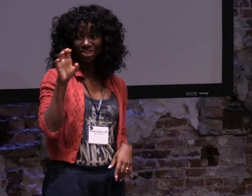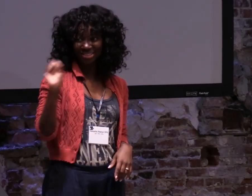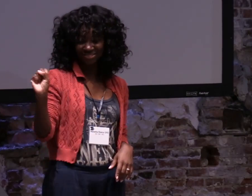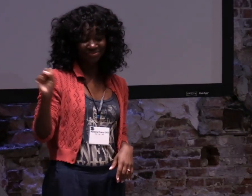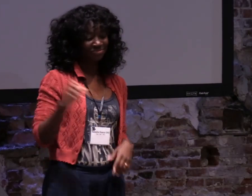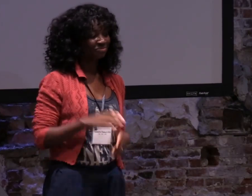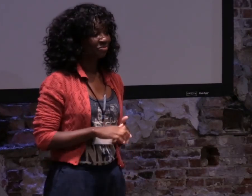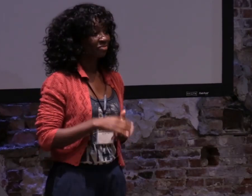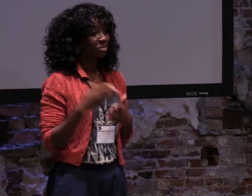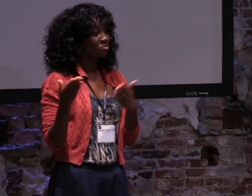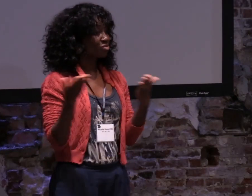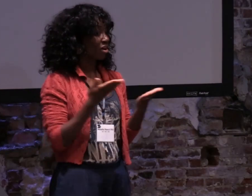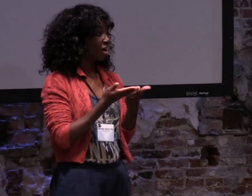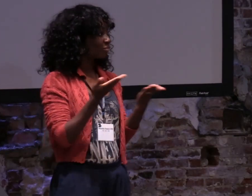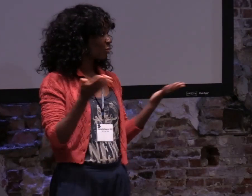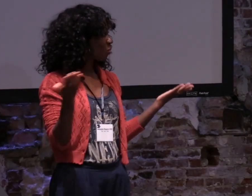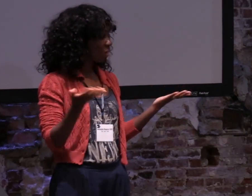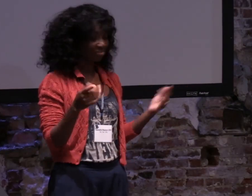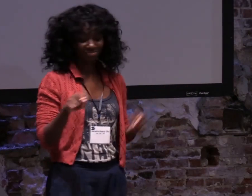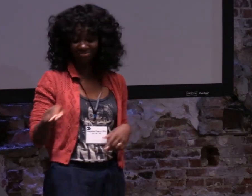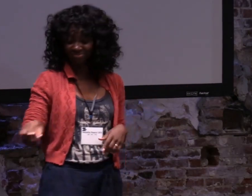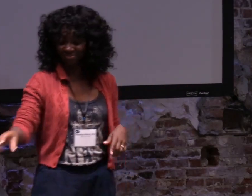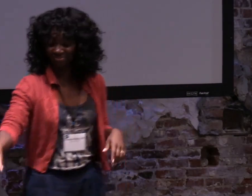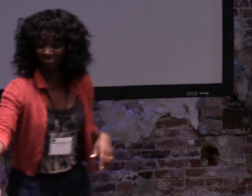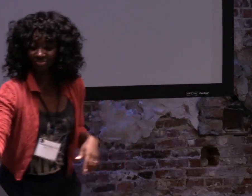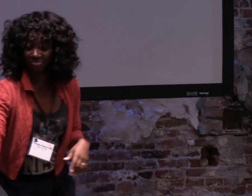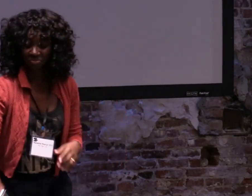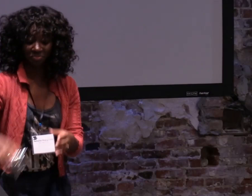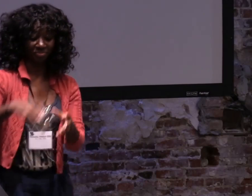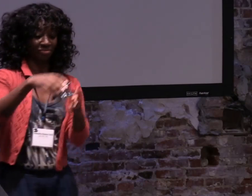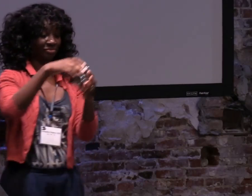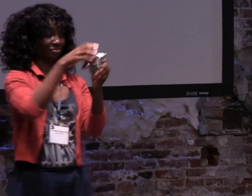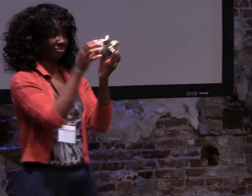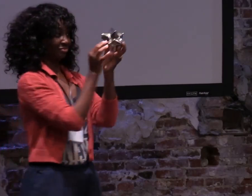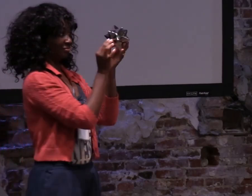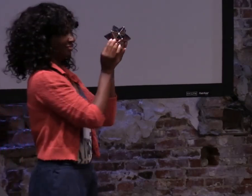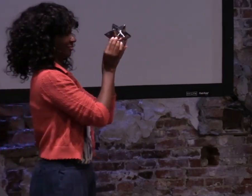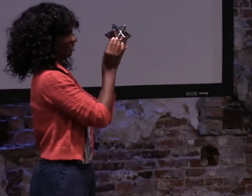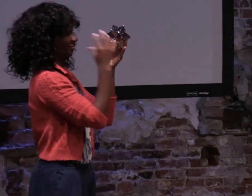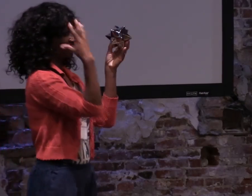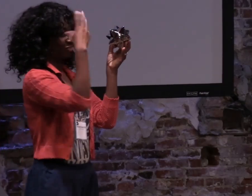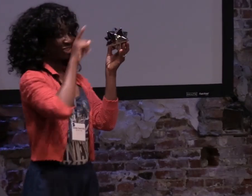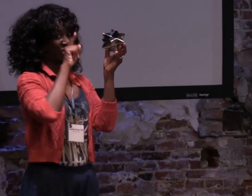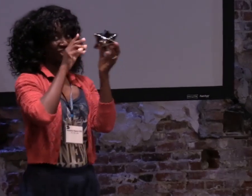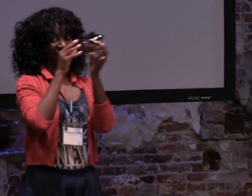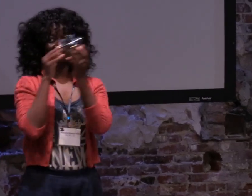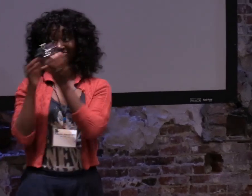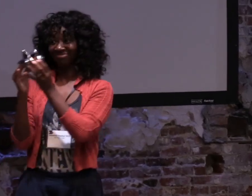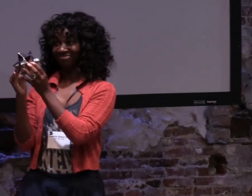And my pronouns are she, her, and hers. And my object